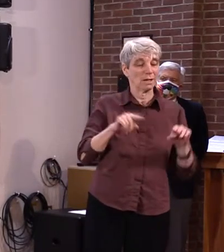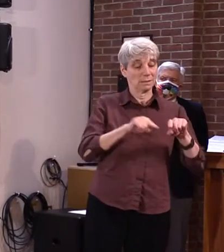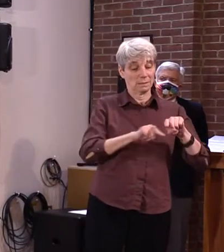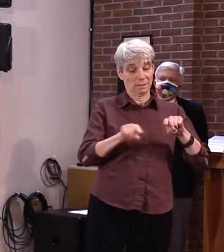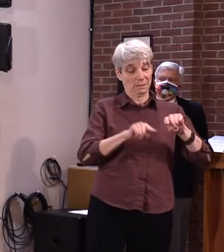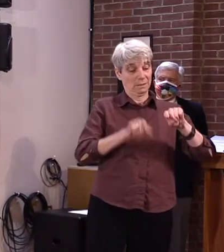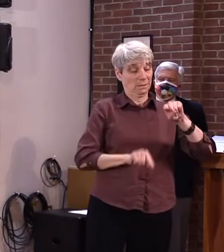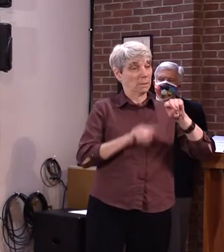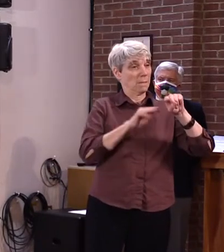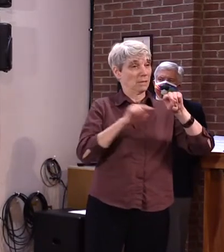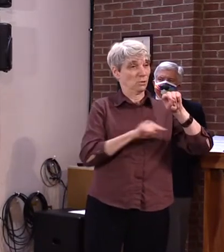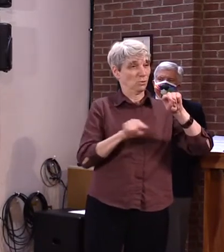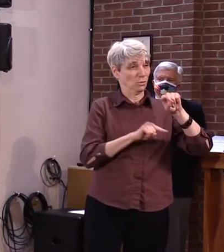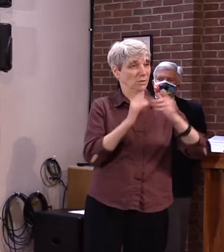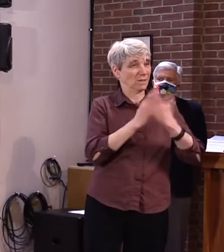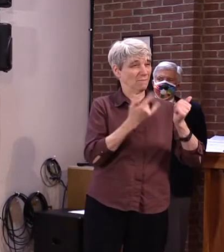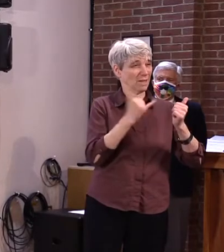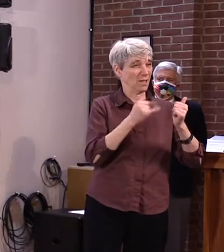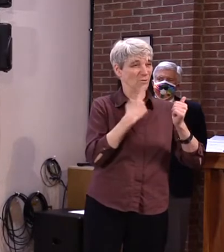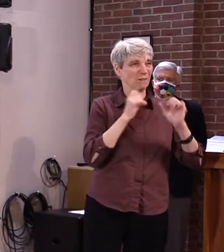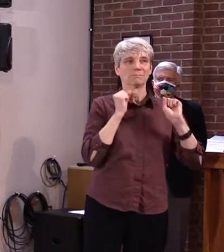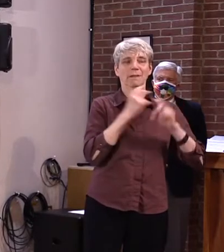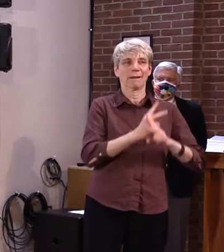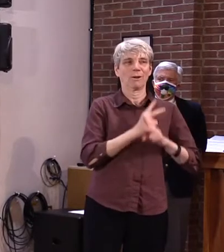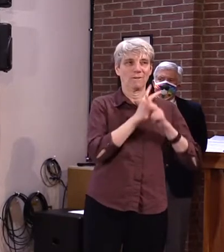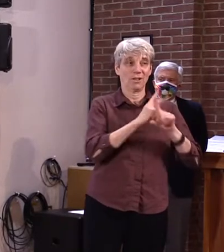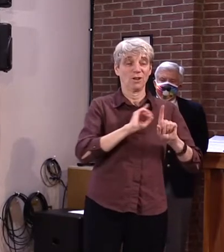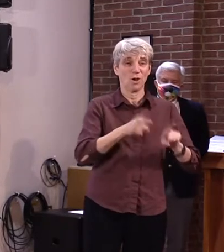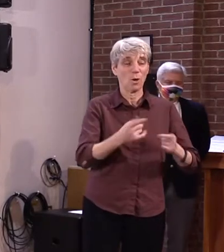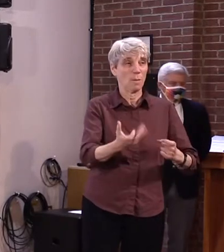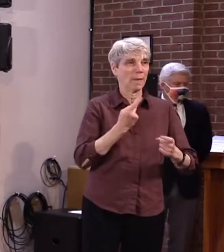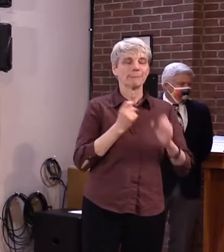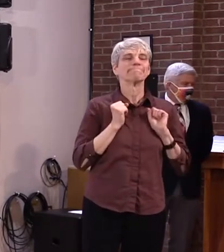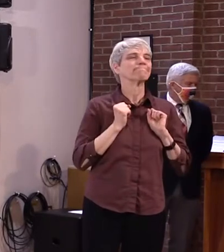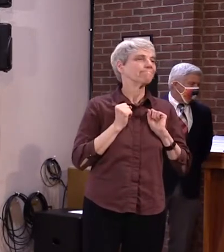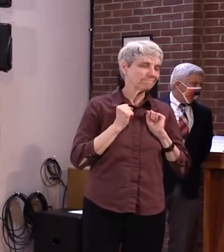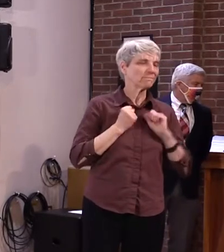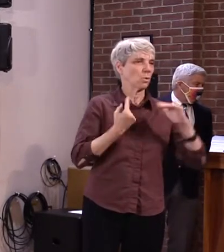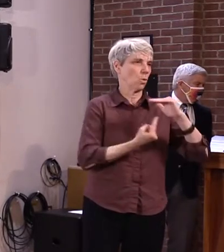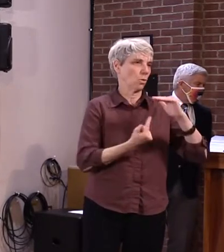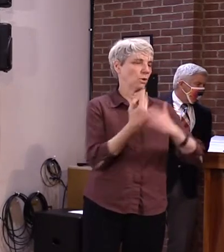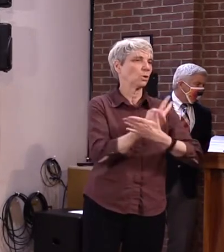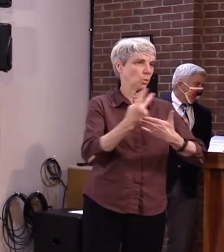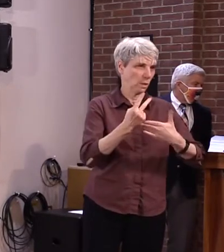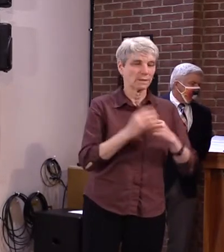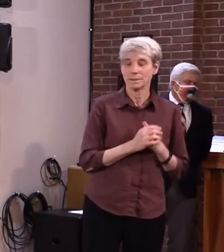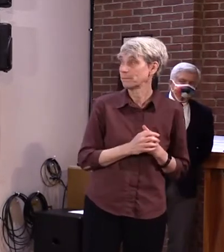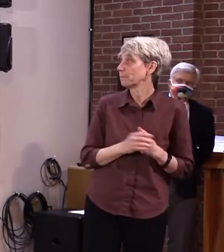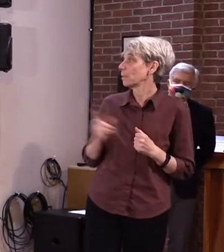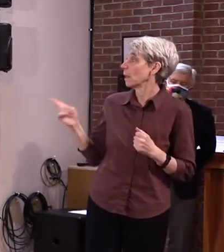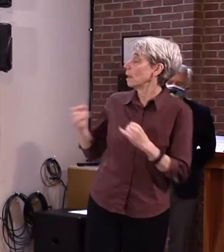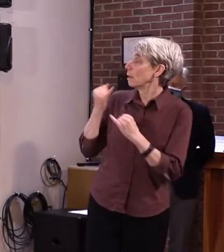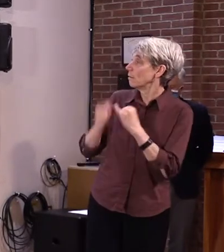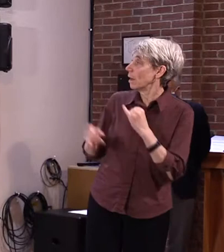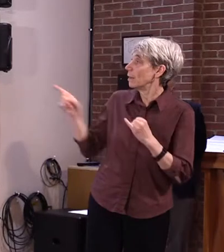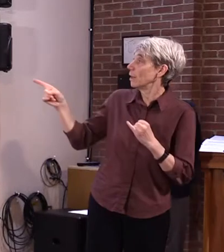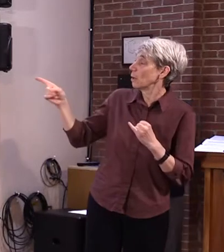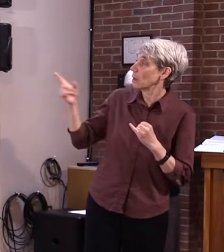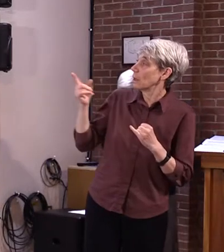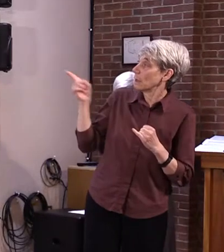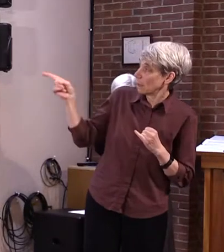And last, you know, you just see here that highlight on the last page where some places have increased, some places have gotten